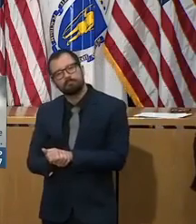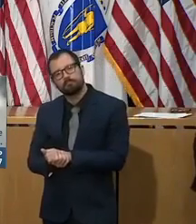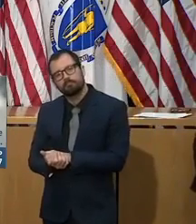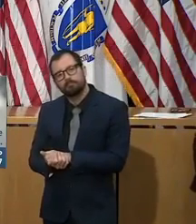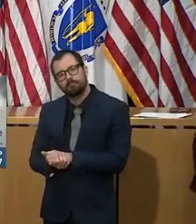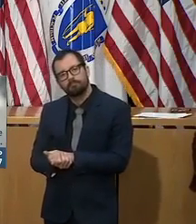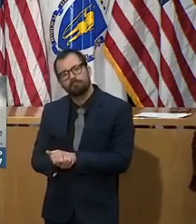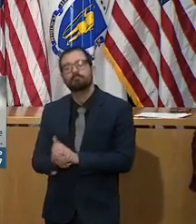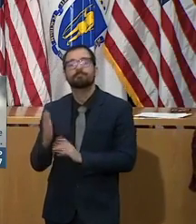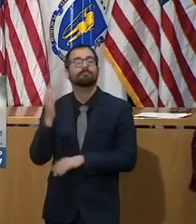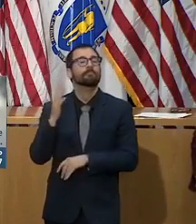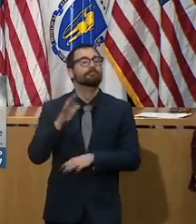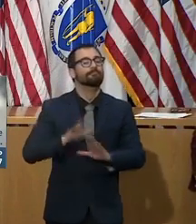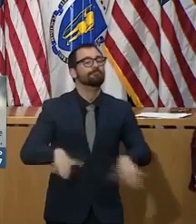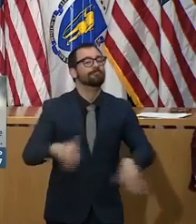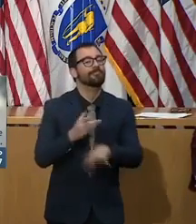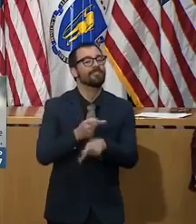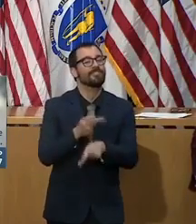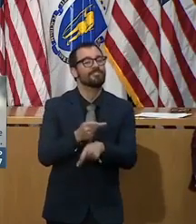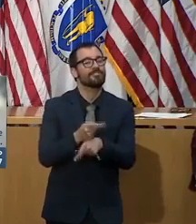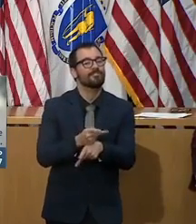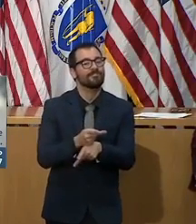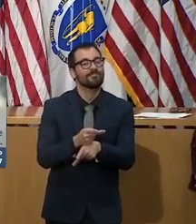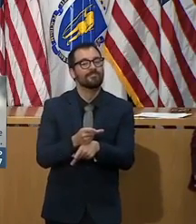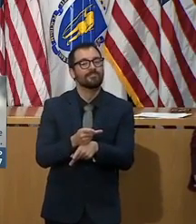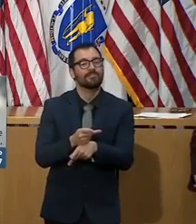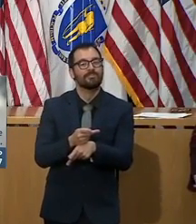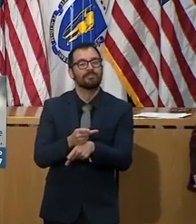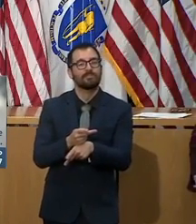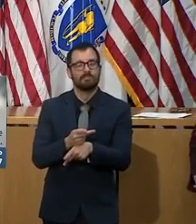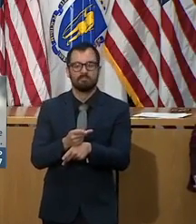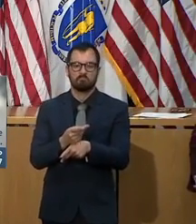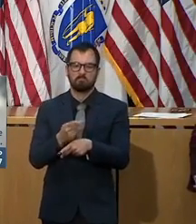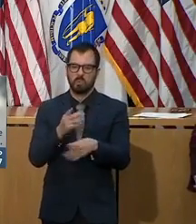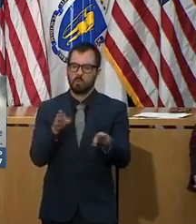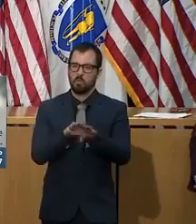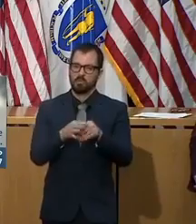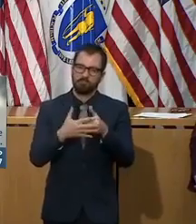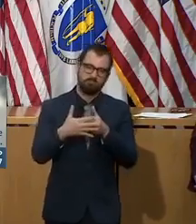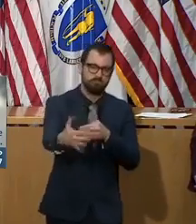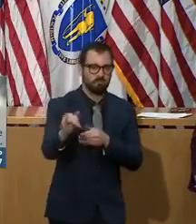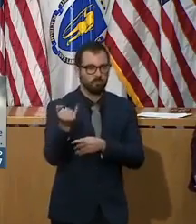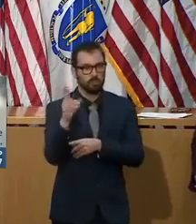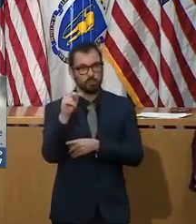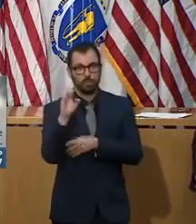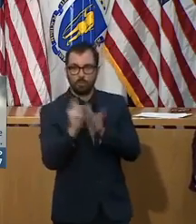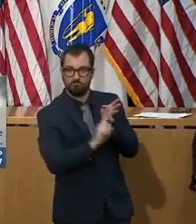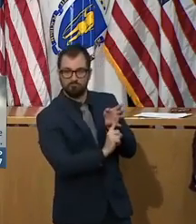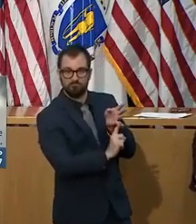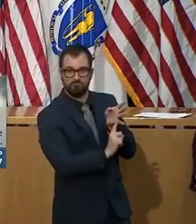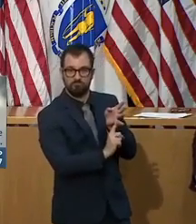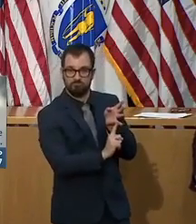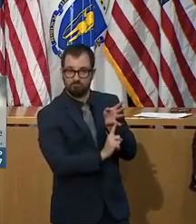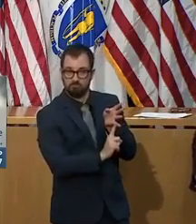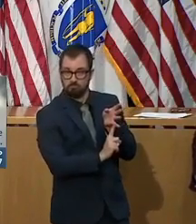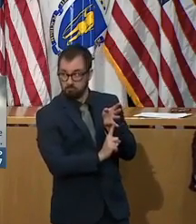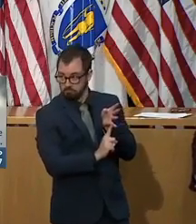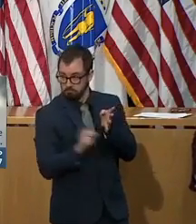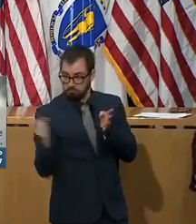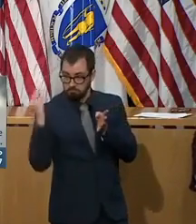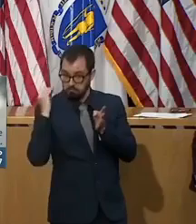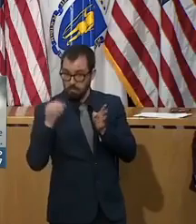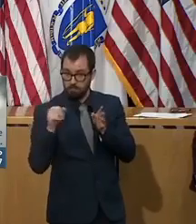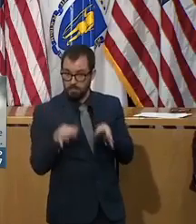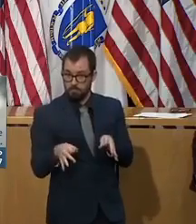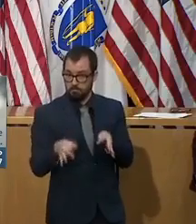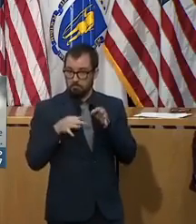centers open early, or are we actually talking about June 29th for any meaningful reopening? I think that's a good question, and it's one that the advisory board's going to